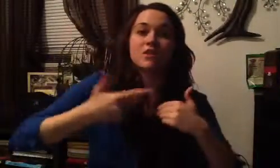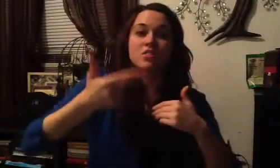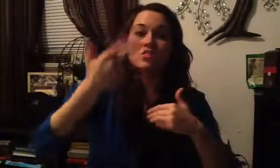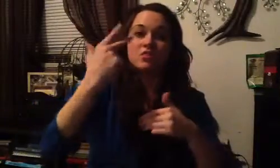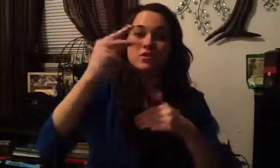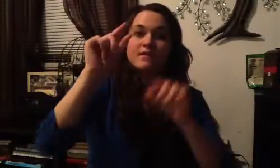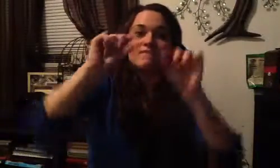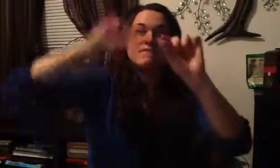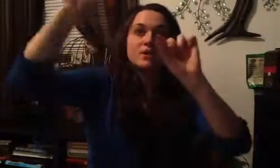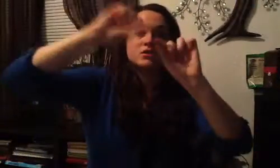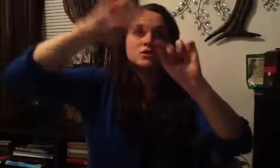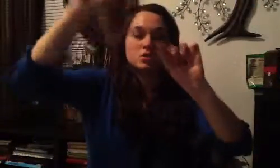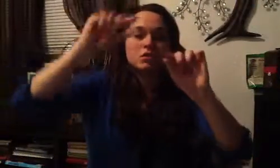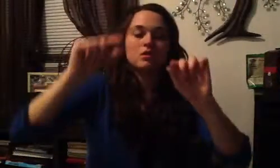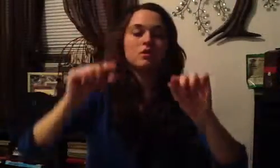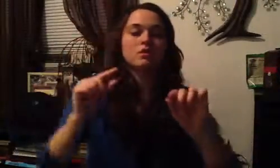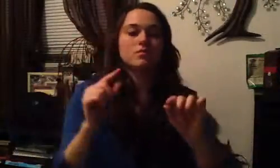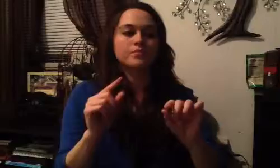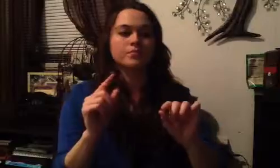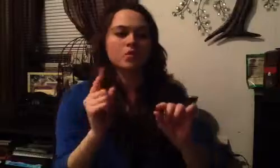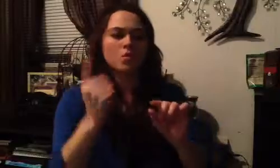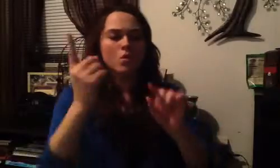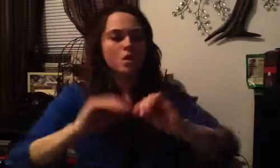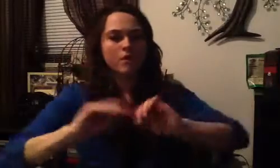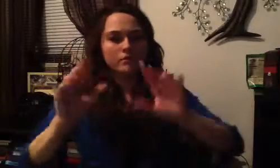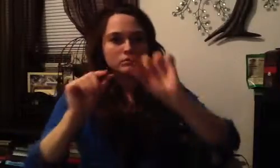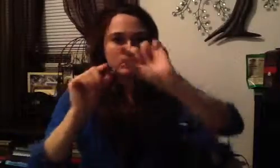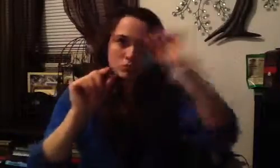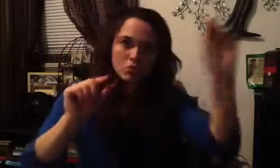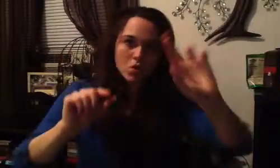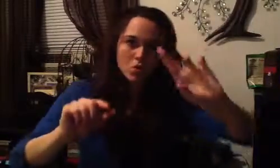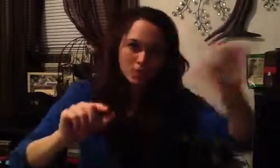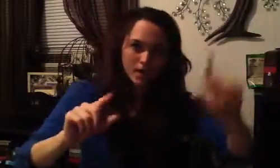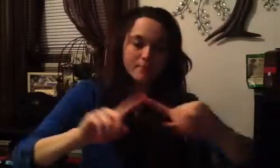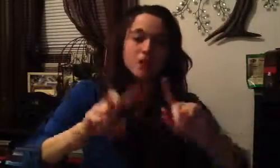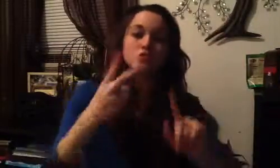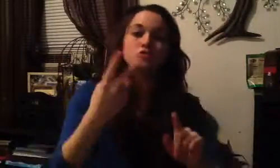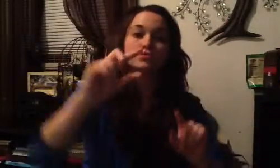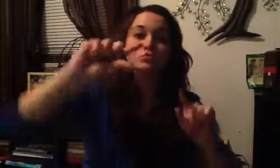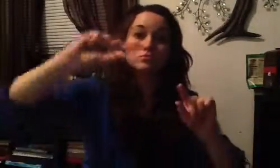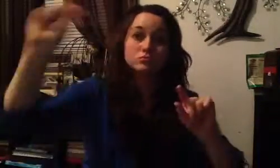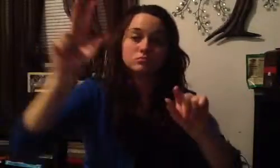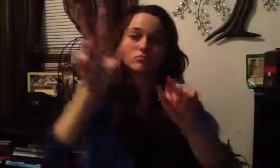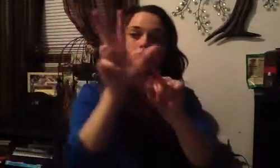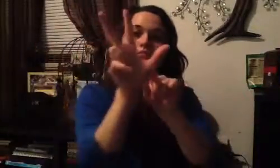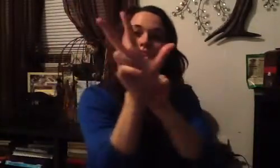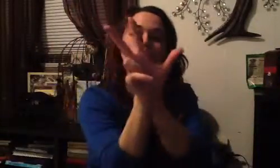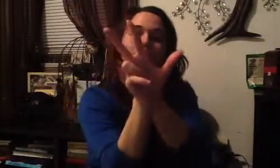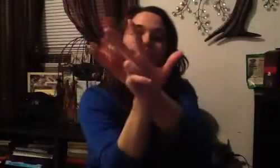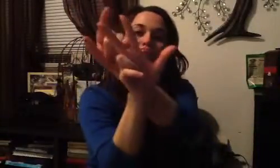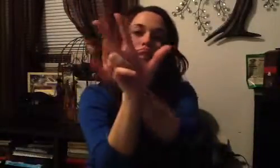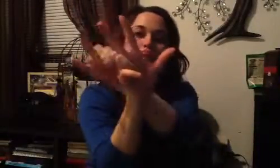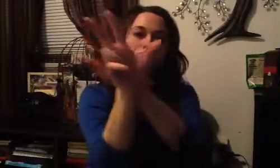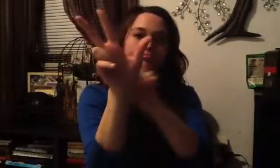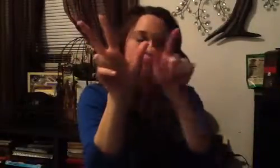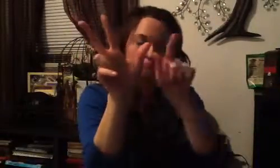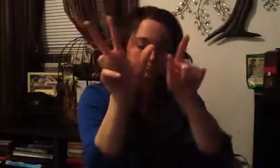one, obviously, going to the right side, and we'll make 2 going more to the left. The one that goes to the right